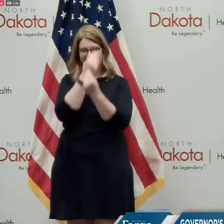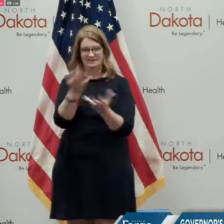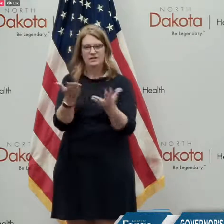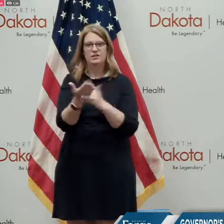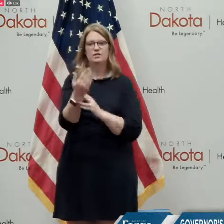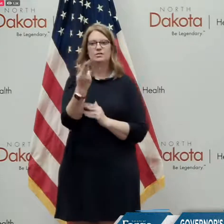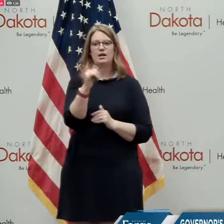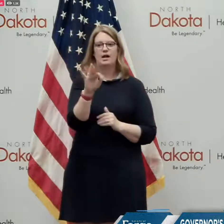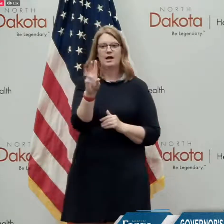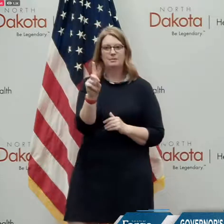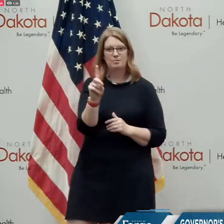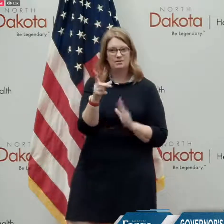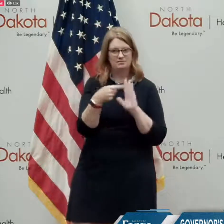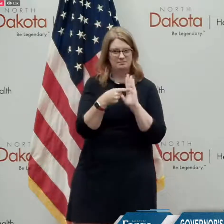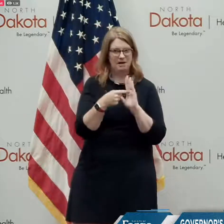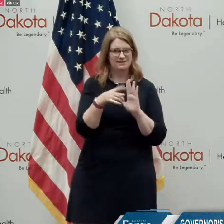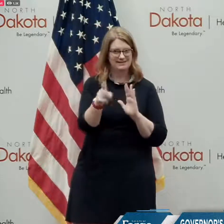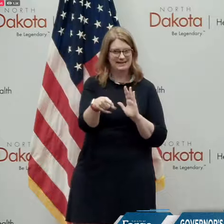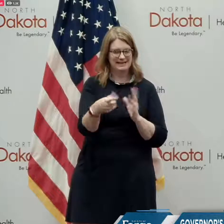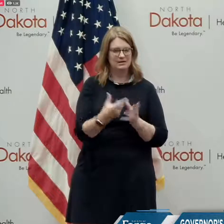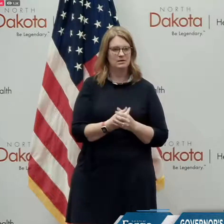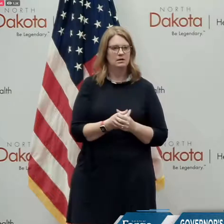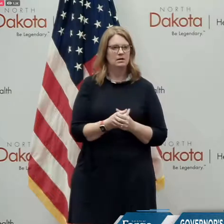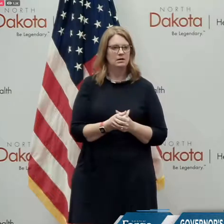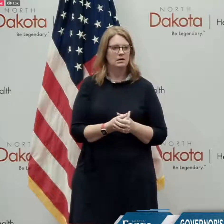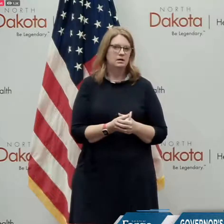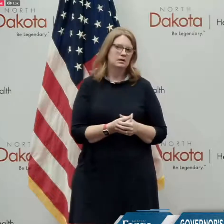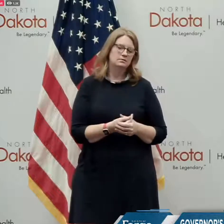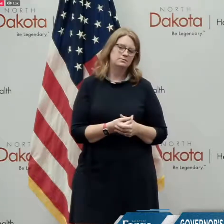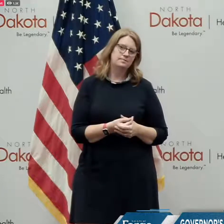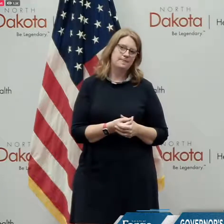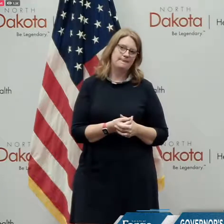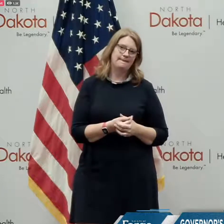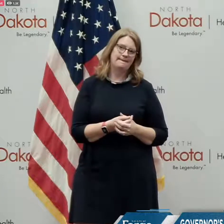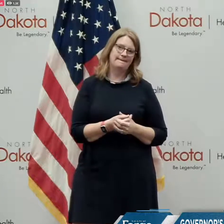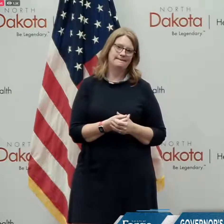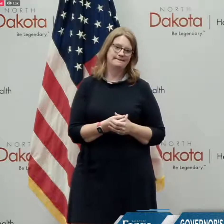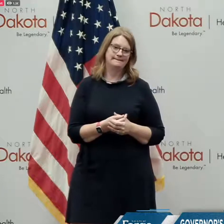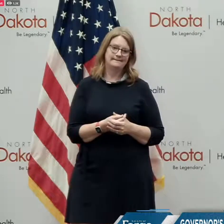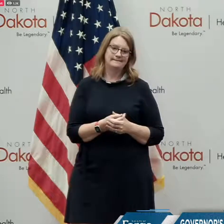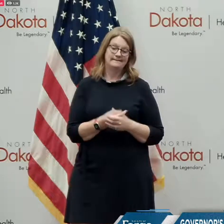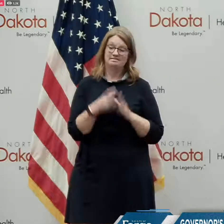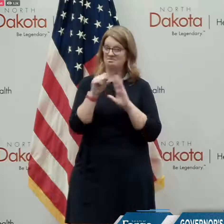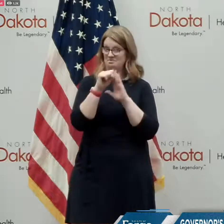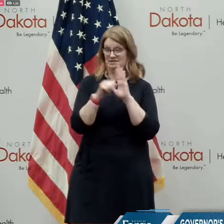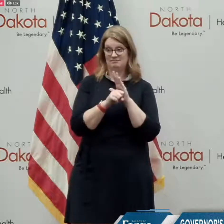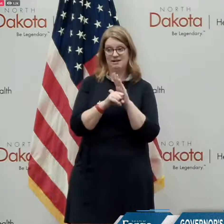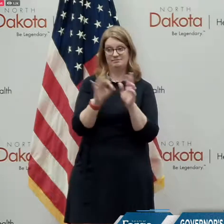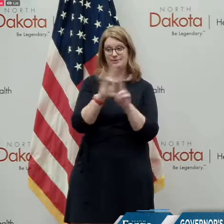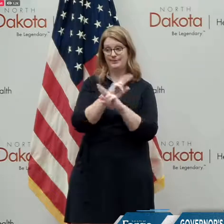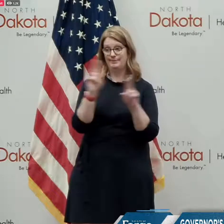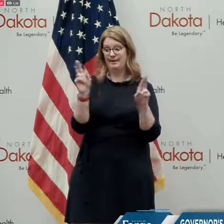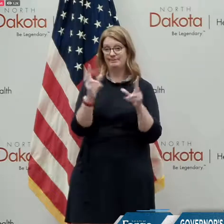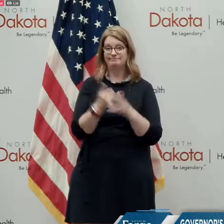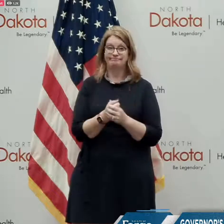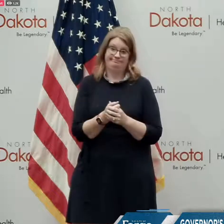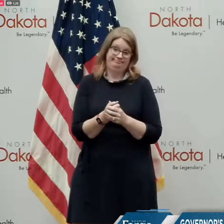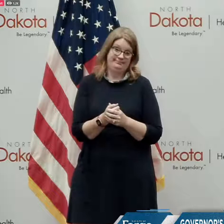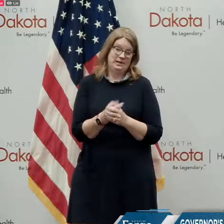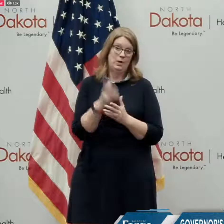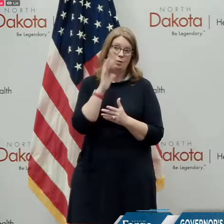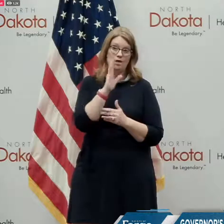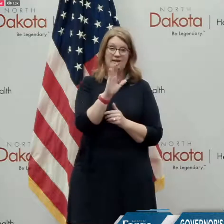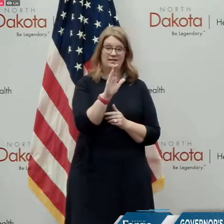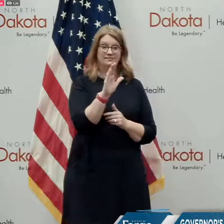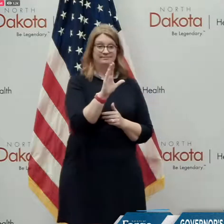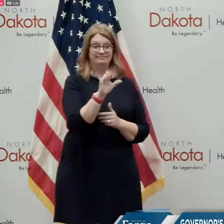model if needed. And I would expect that the state should be prepared that we're going to have cases in higher ed and we're going to have